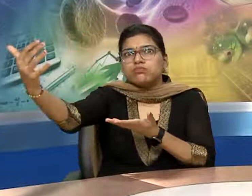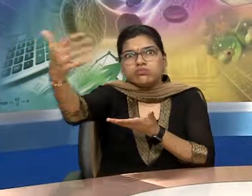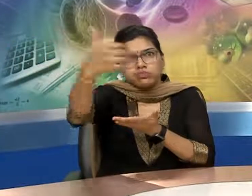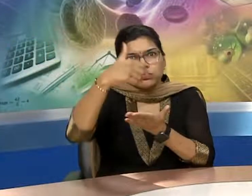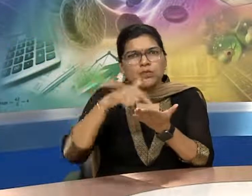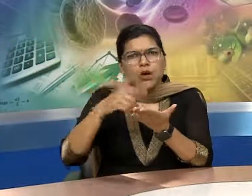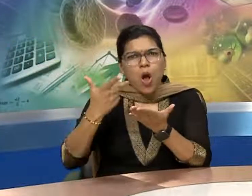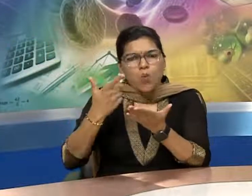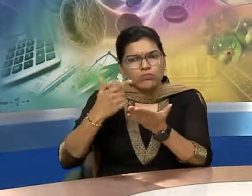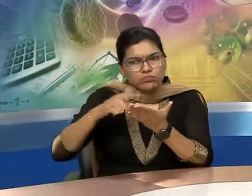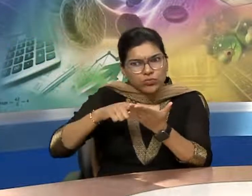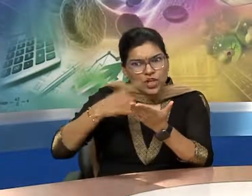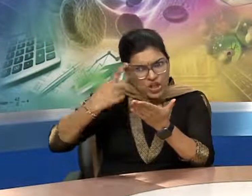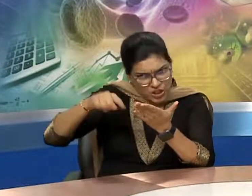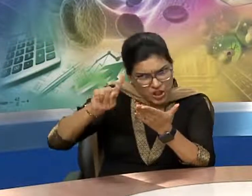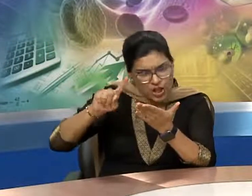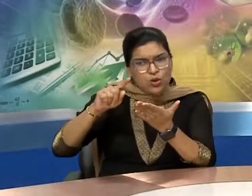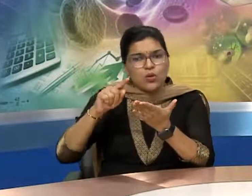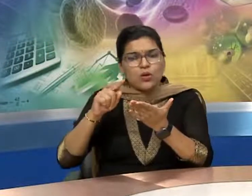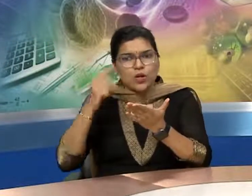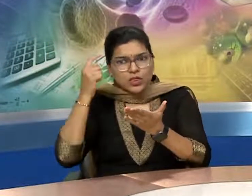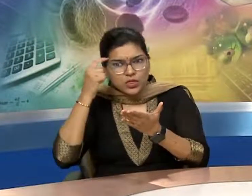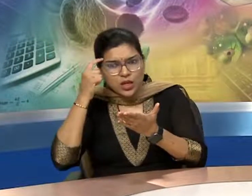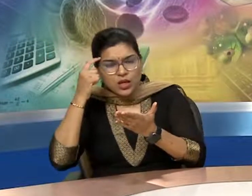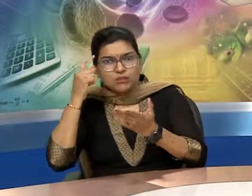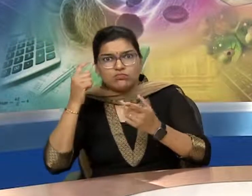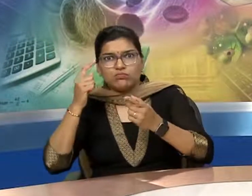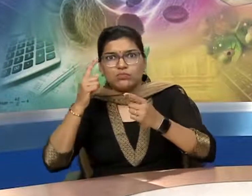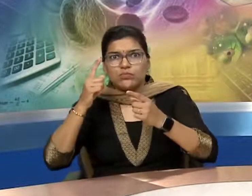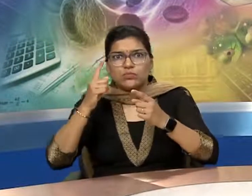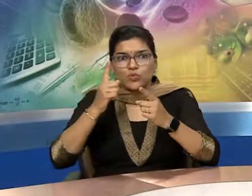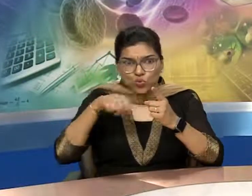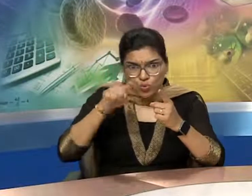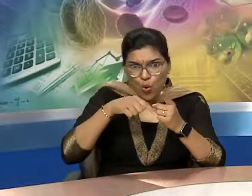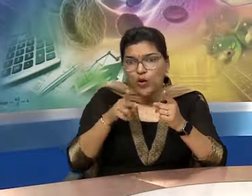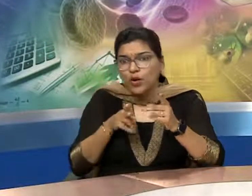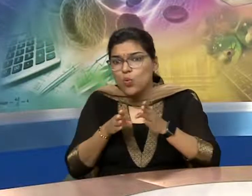information center or a referral center for specialized source of information.